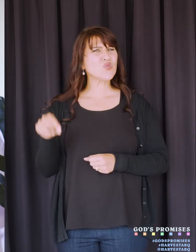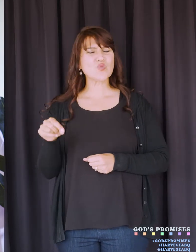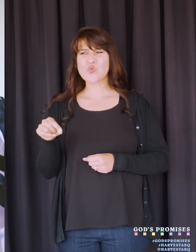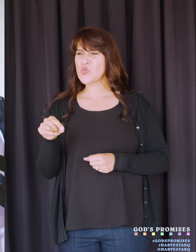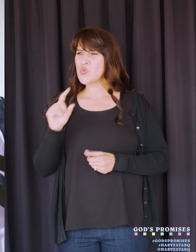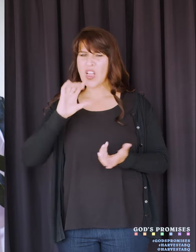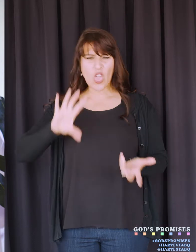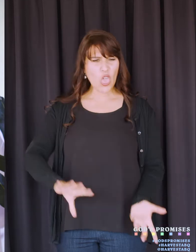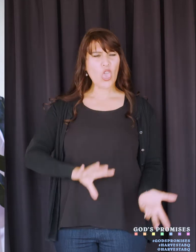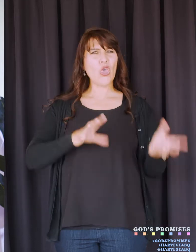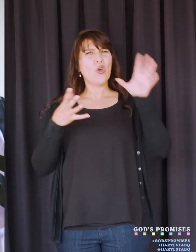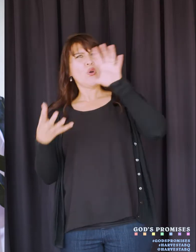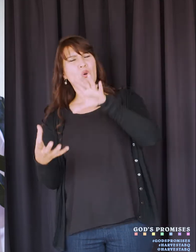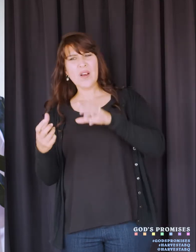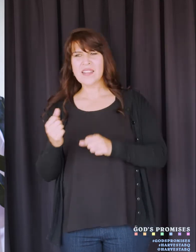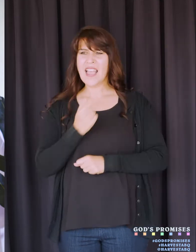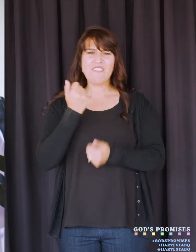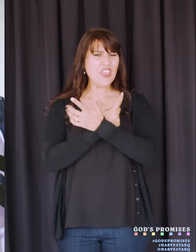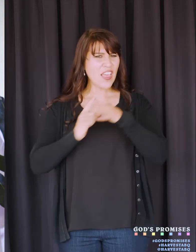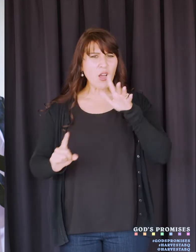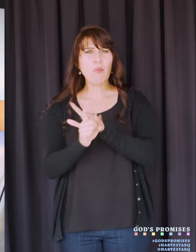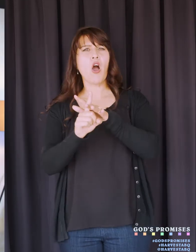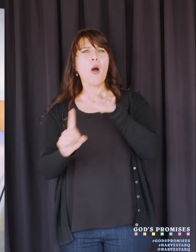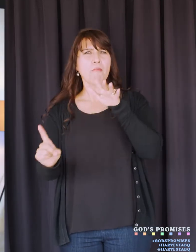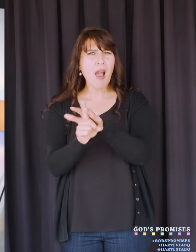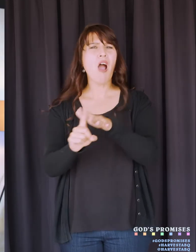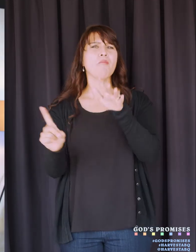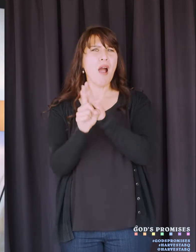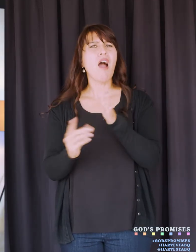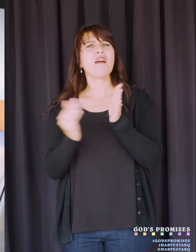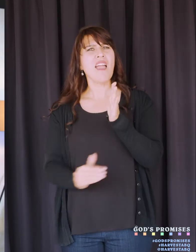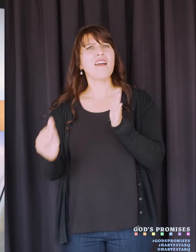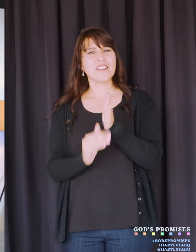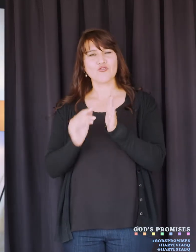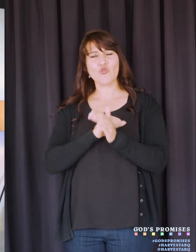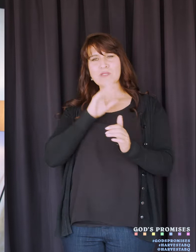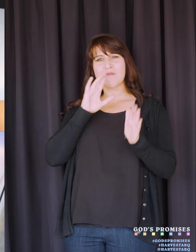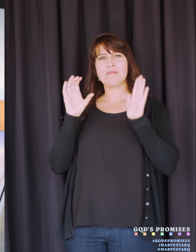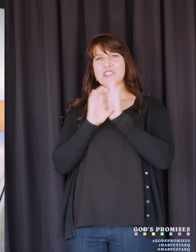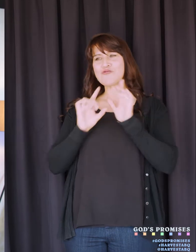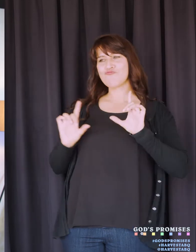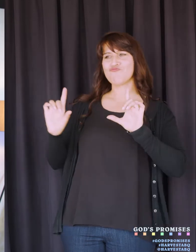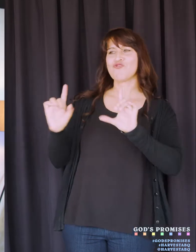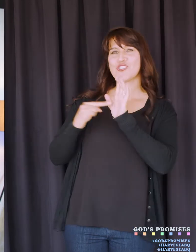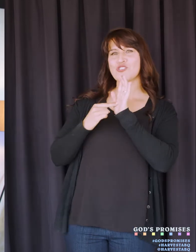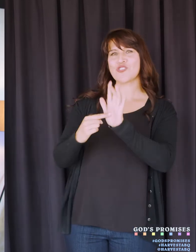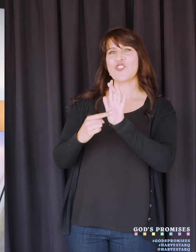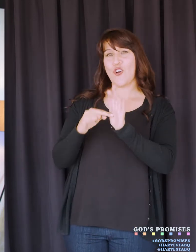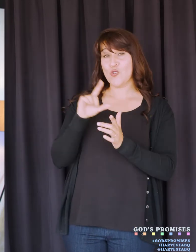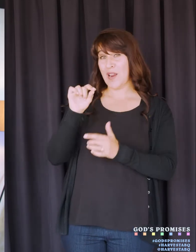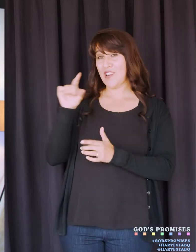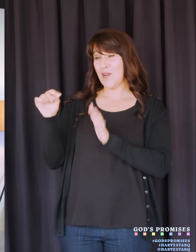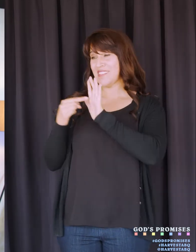thrown everything it can at us. I've got some pictures that I'll show you to illustrate 2020.